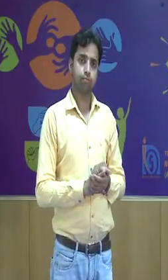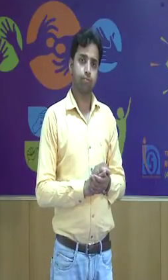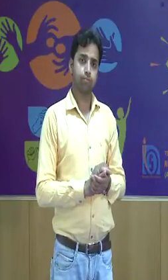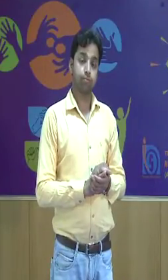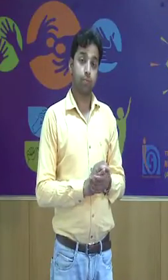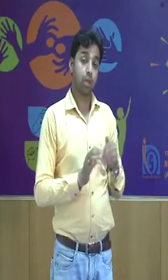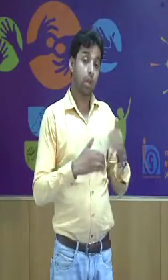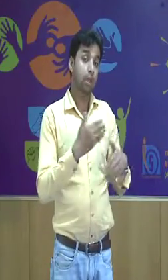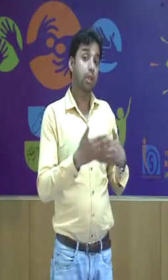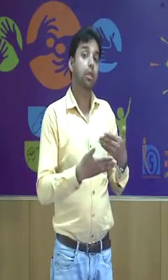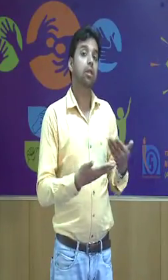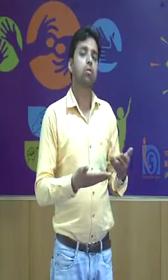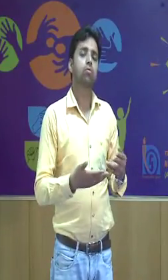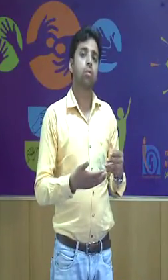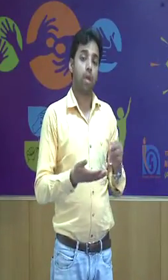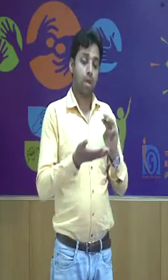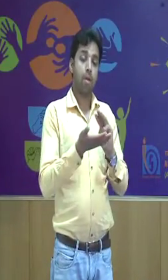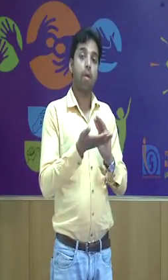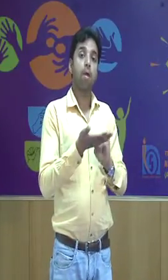there are matrilineal families,